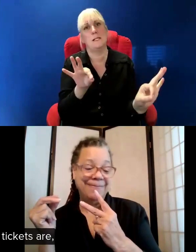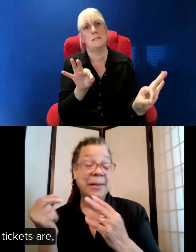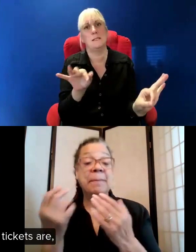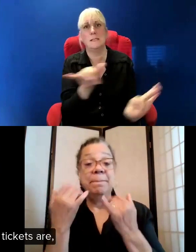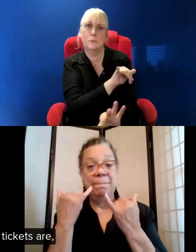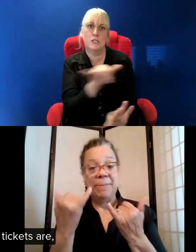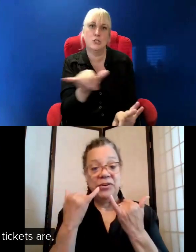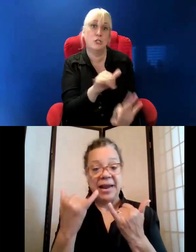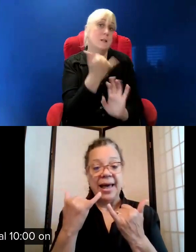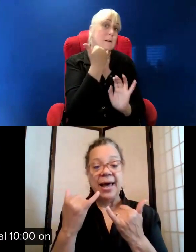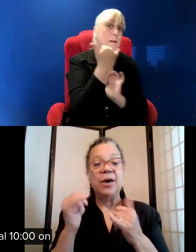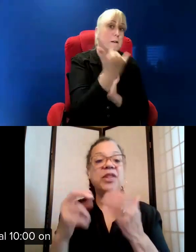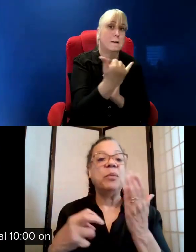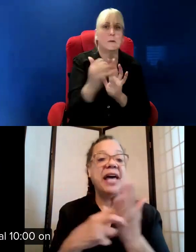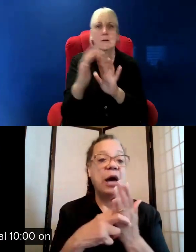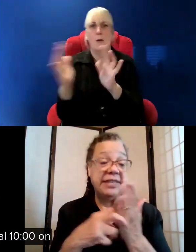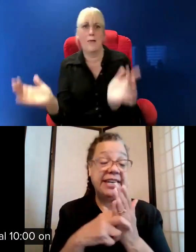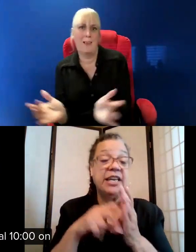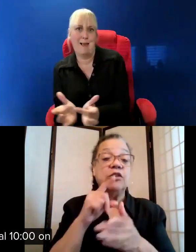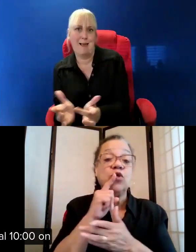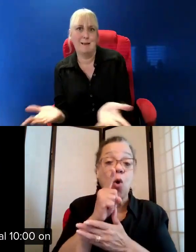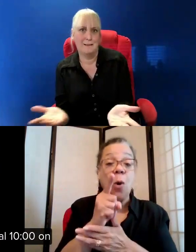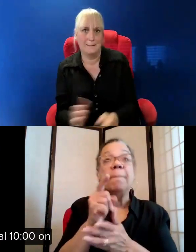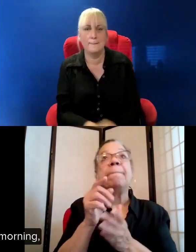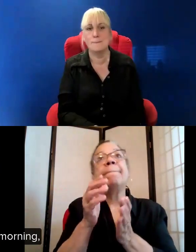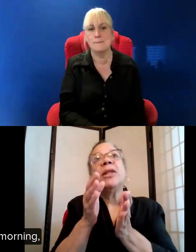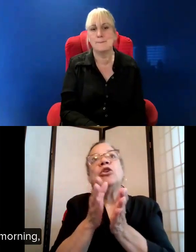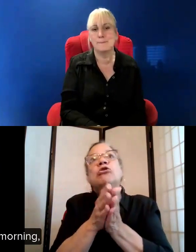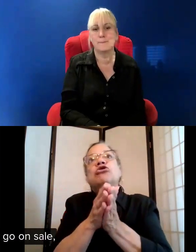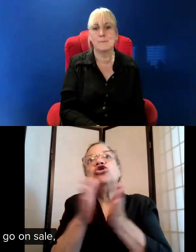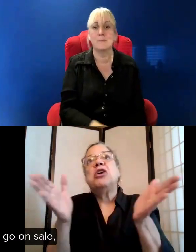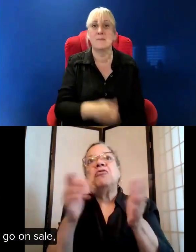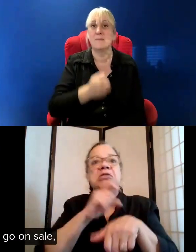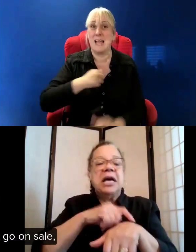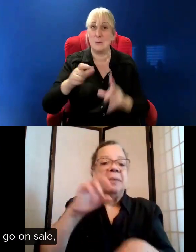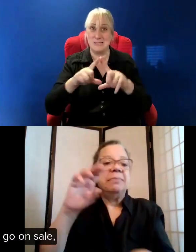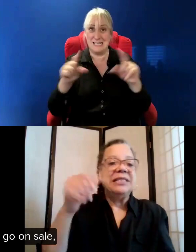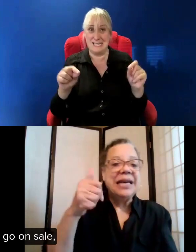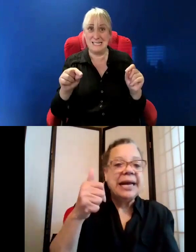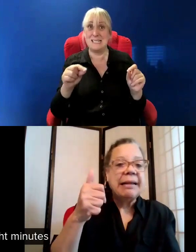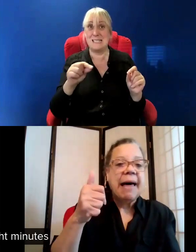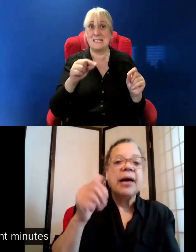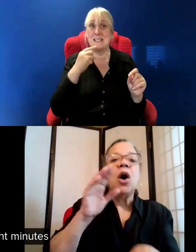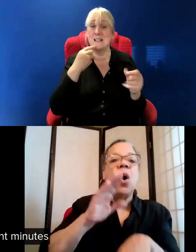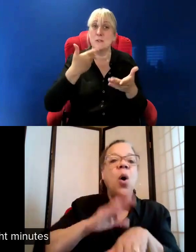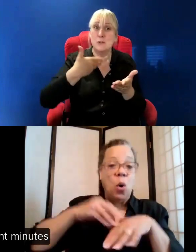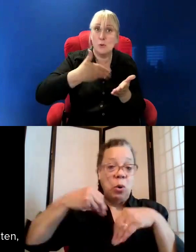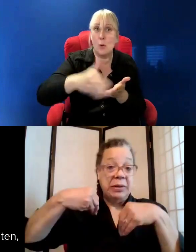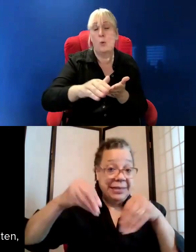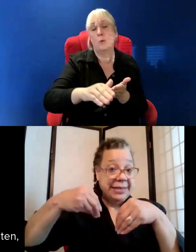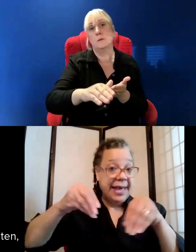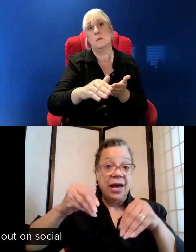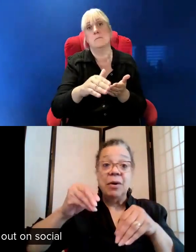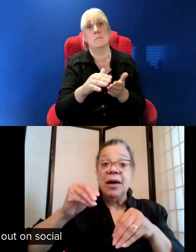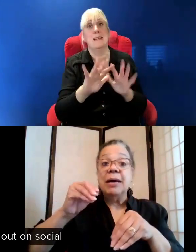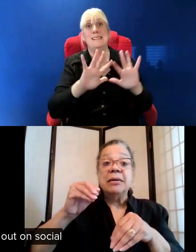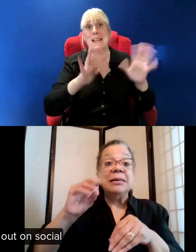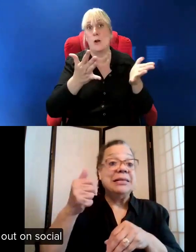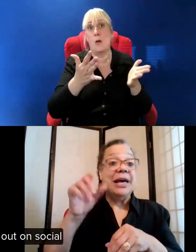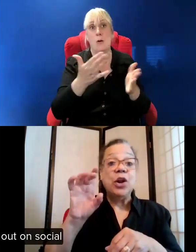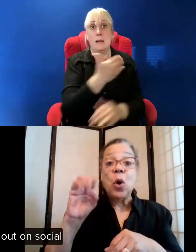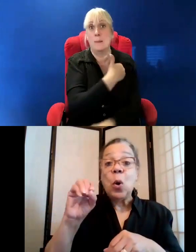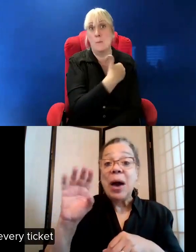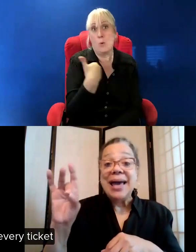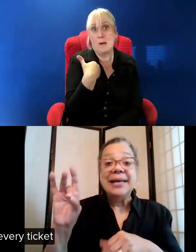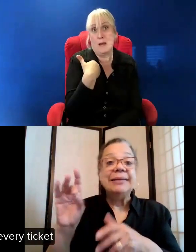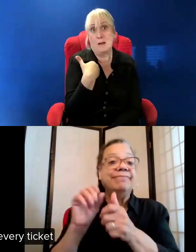way our tickets are on a general, 10 o'clock on a Monday morning, a fixture can go on sale, and by 8 minutes past 10, we're putting